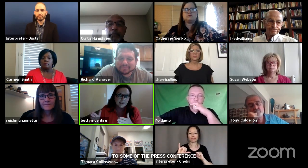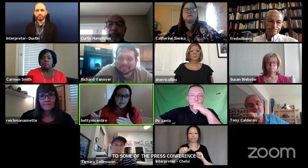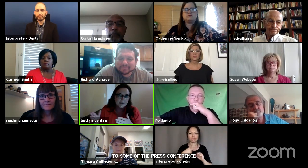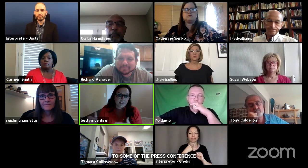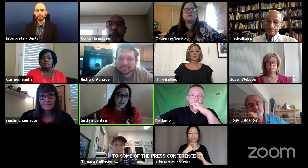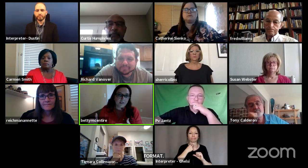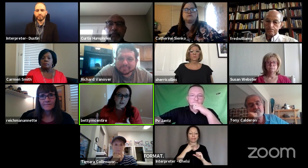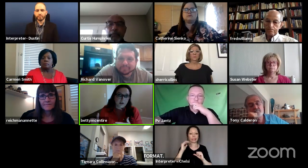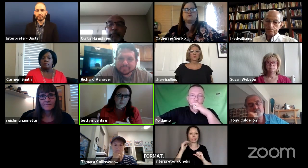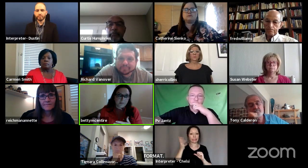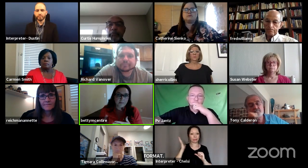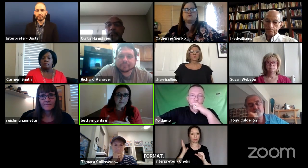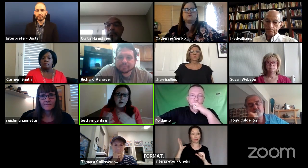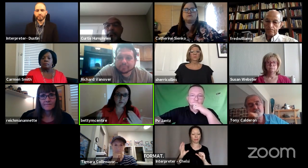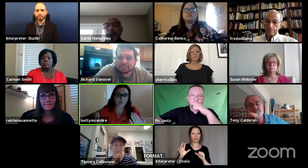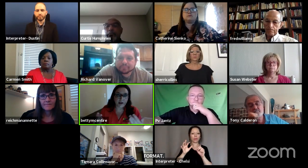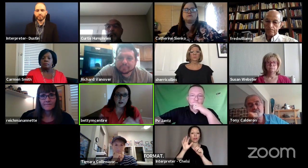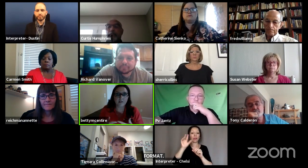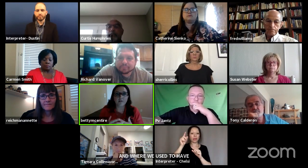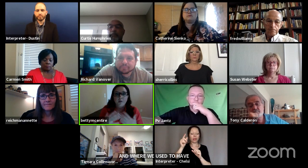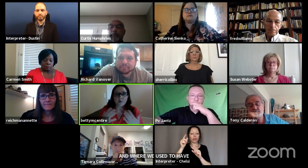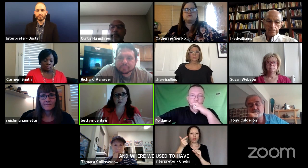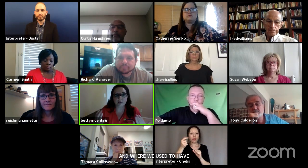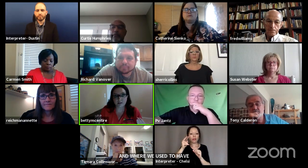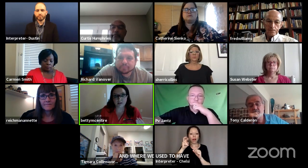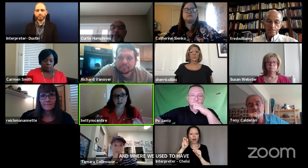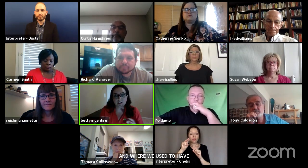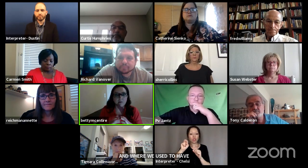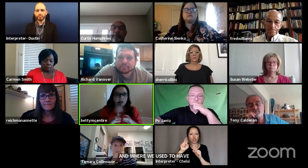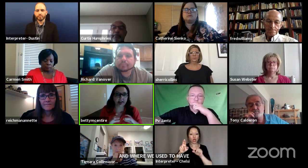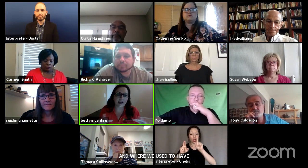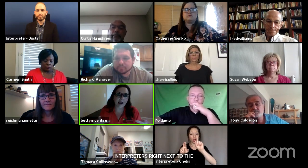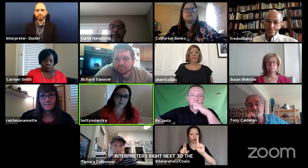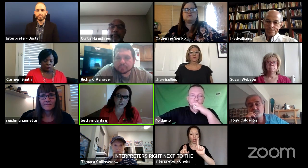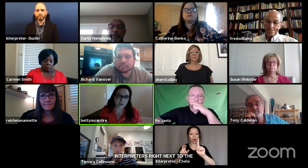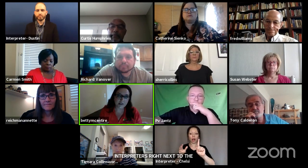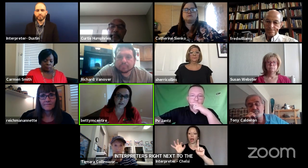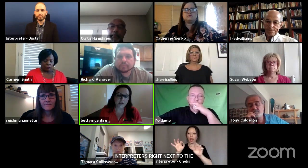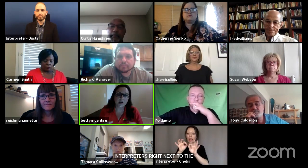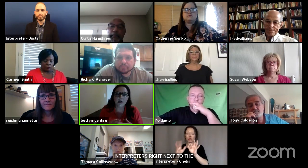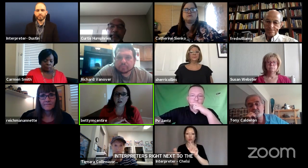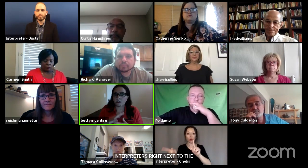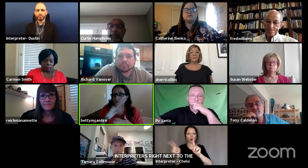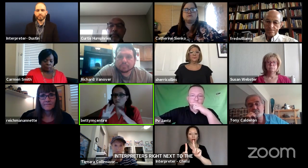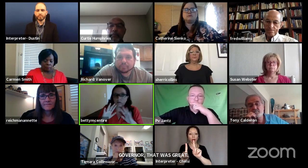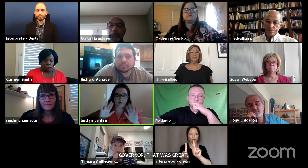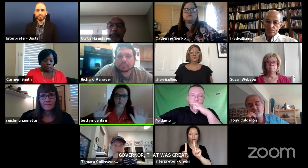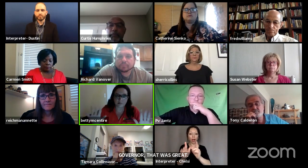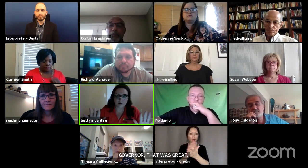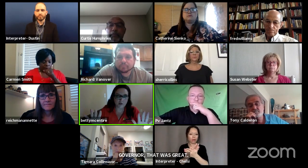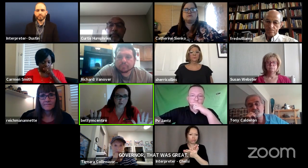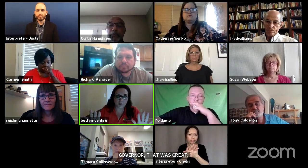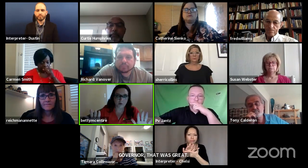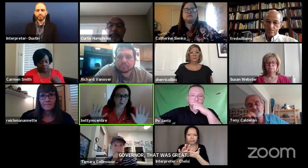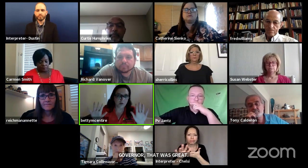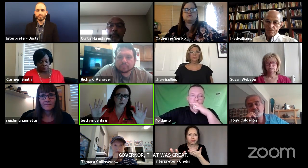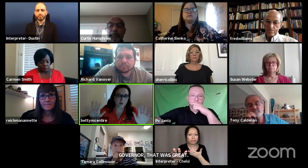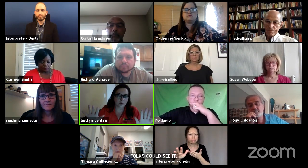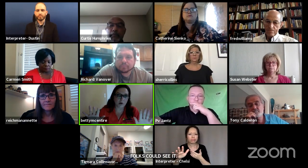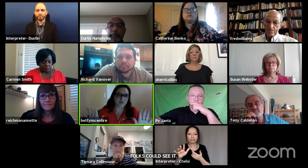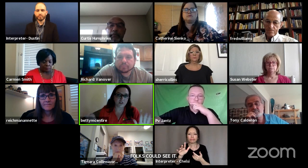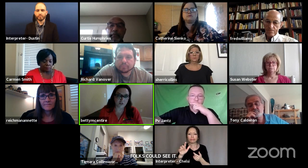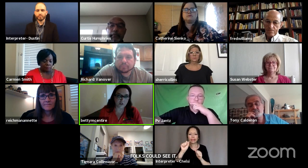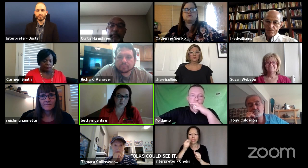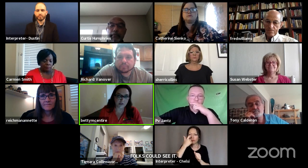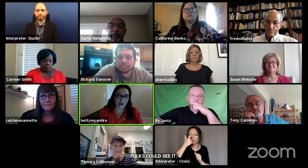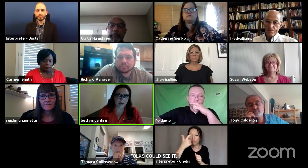right next to the governor, that was great. Folks could see it. We had captions. It it was beautiful when you